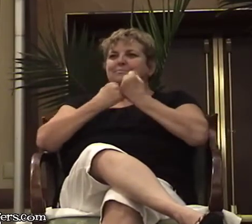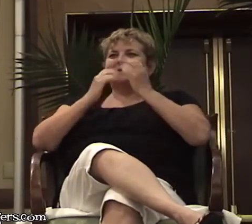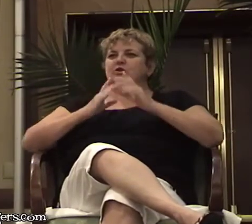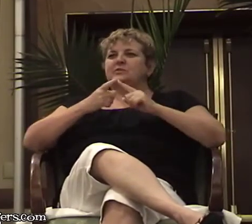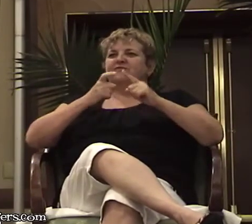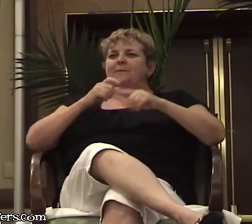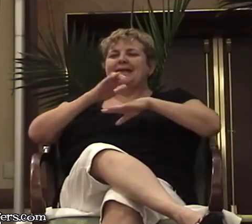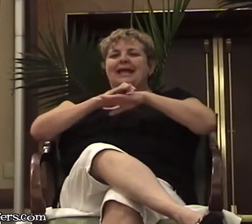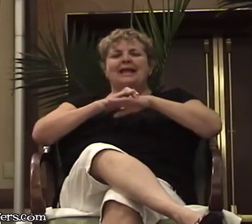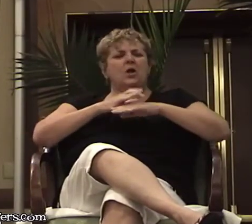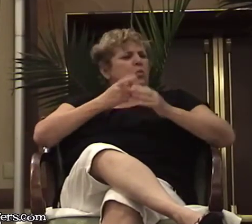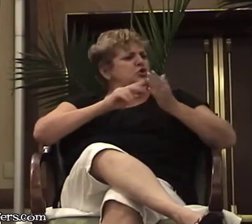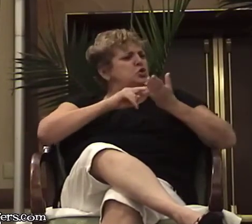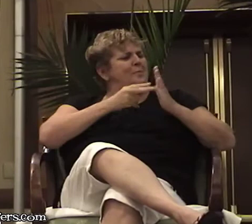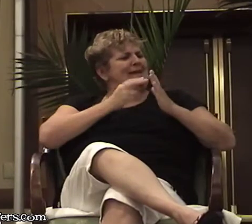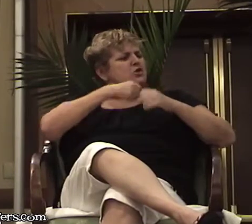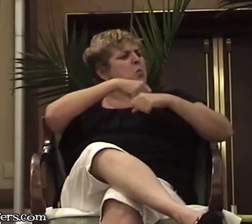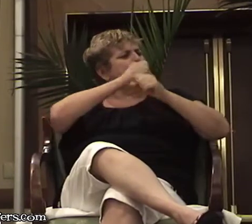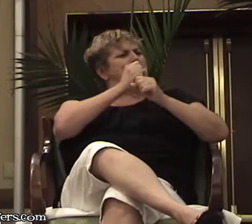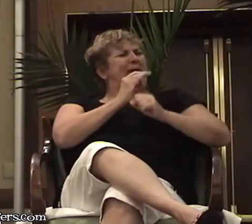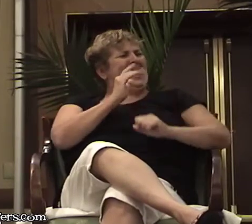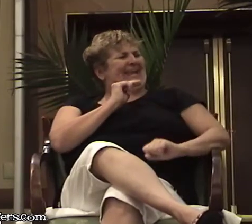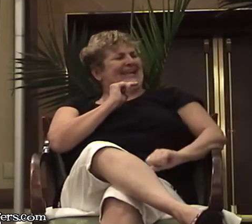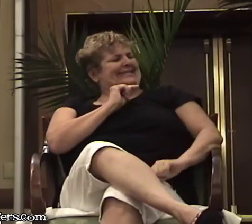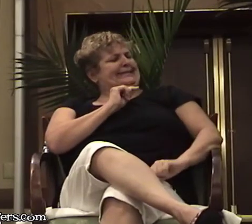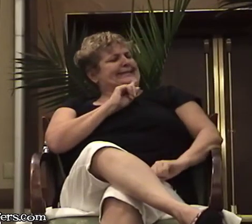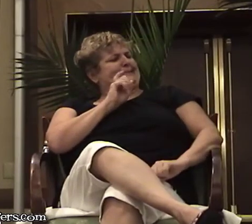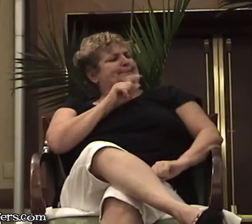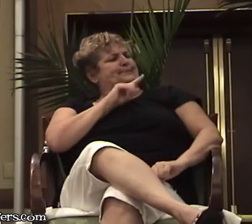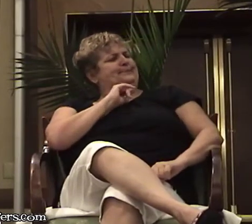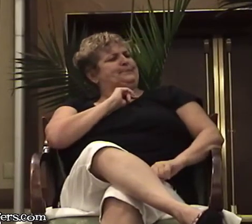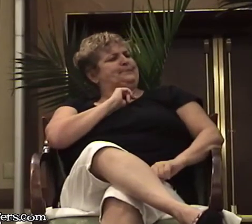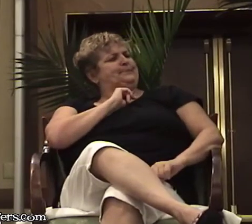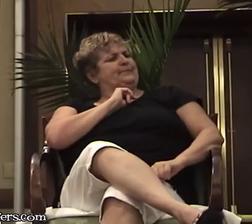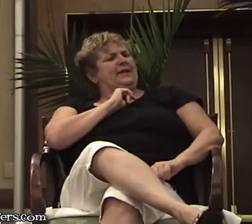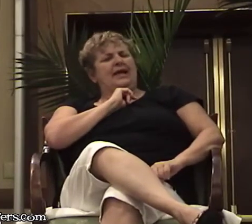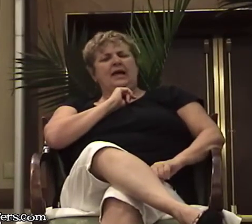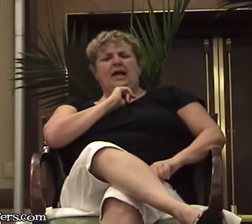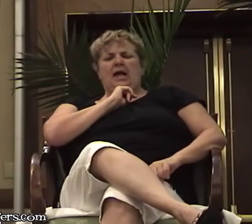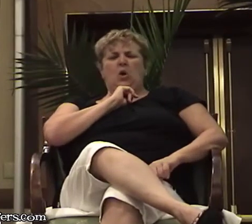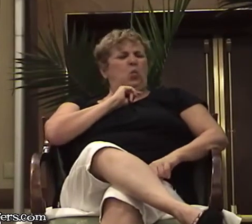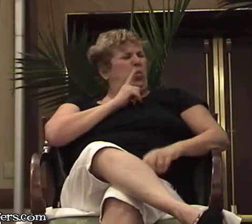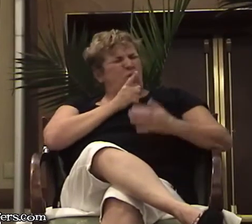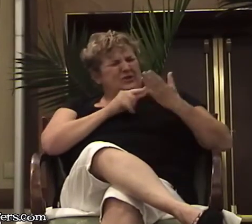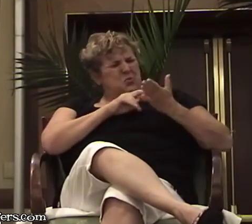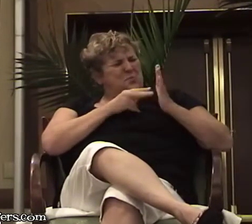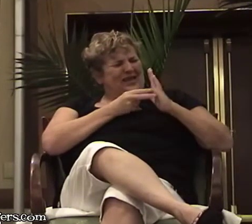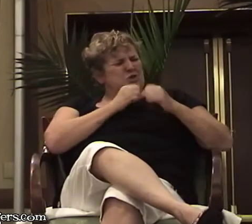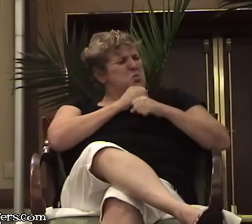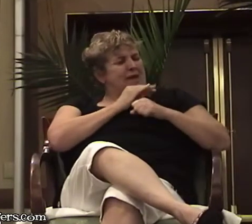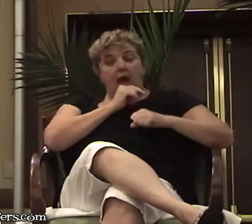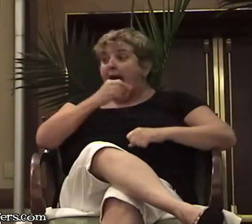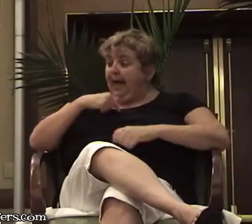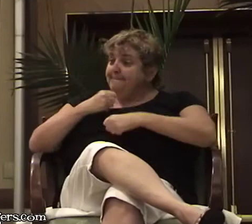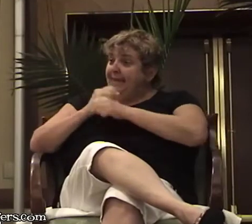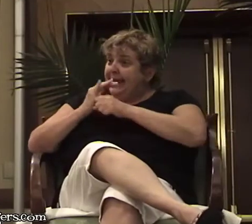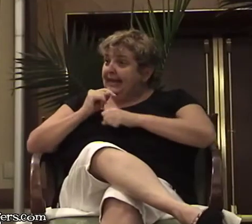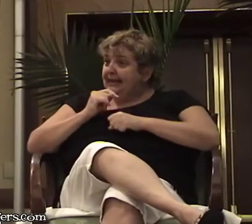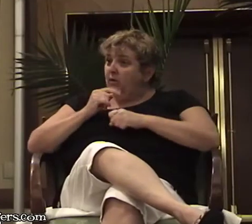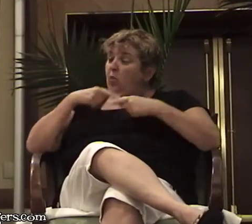you mean you made it? I said, I made it. She goes, what do you mean you made it? I said, I made it in prison. So